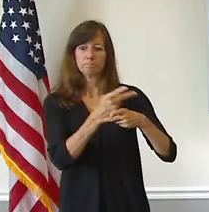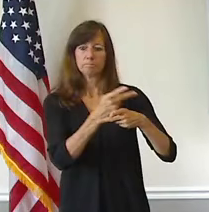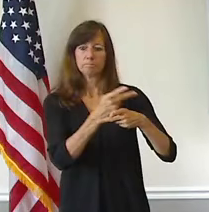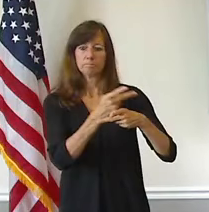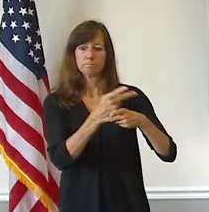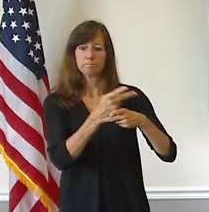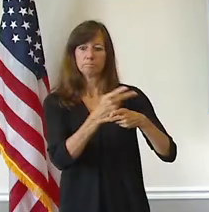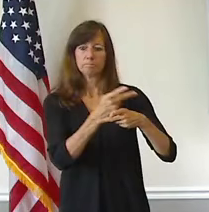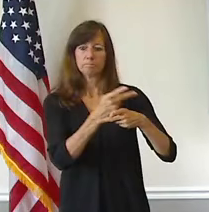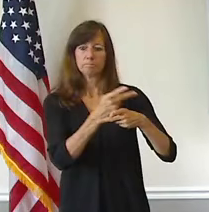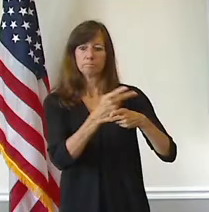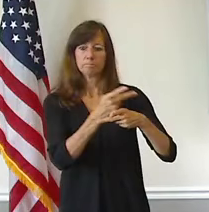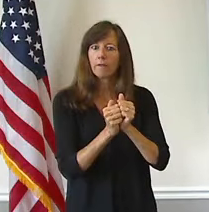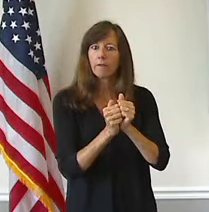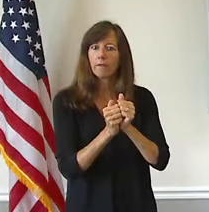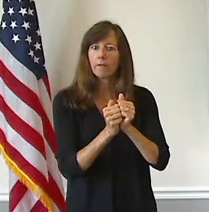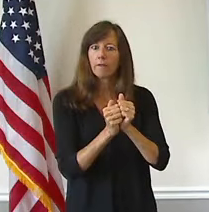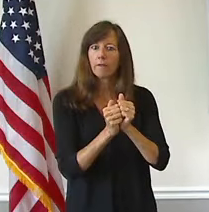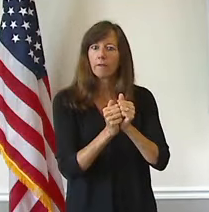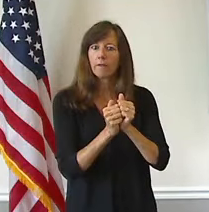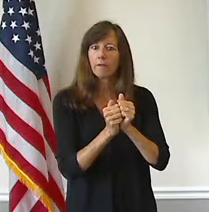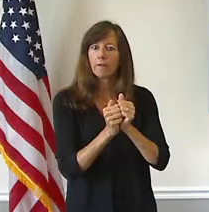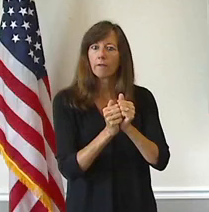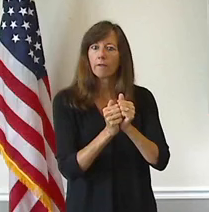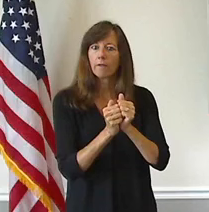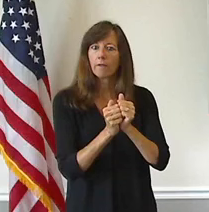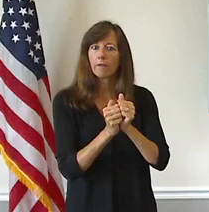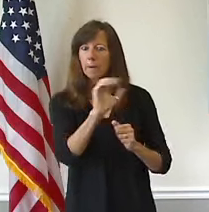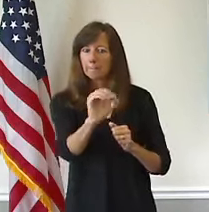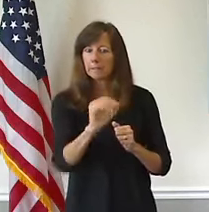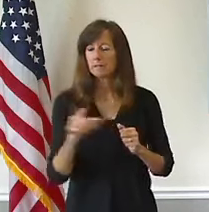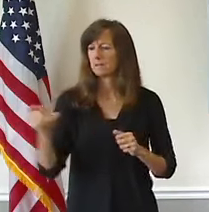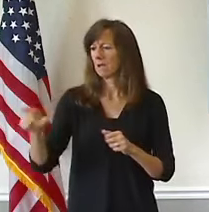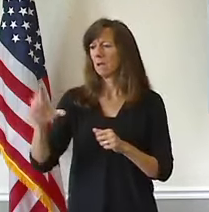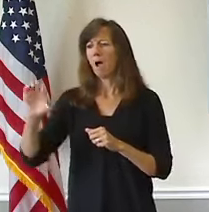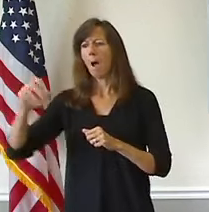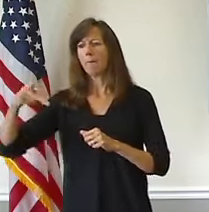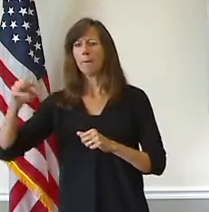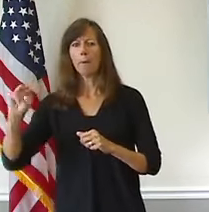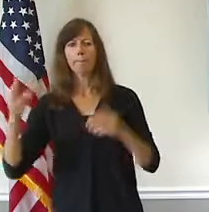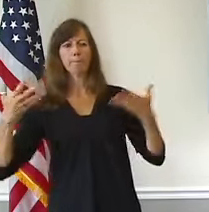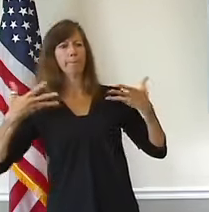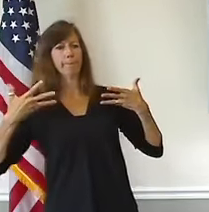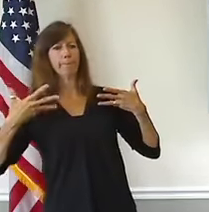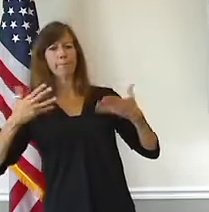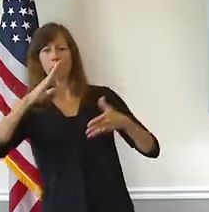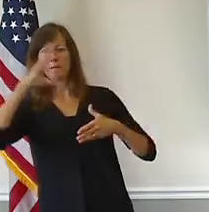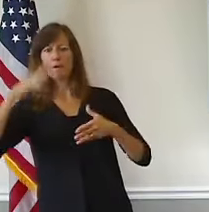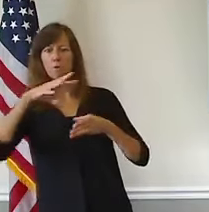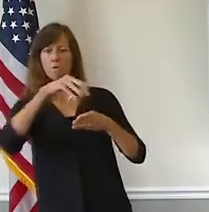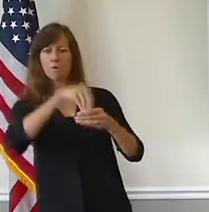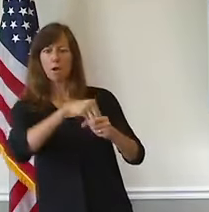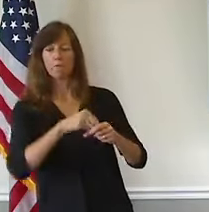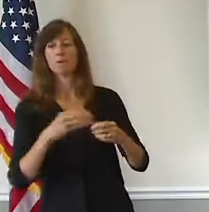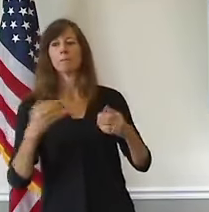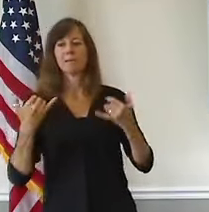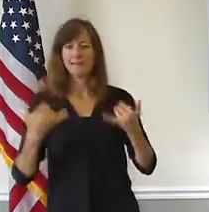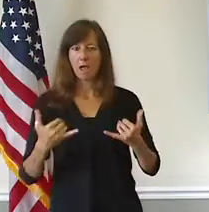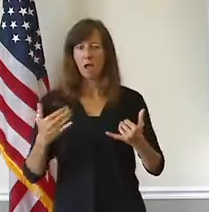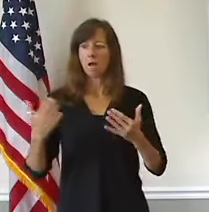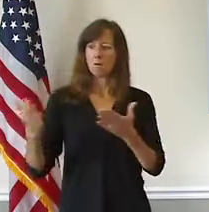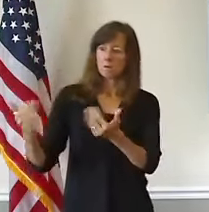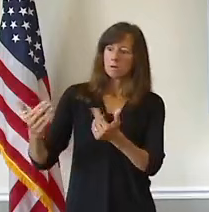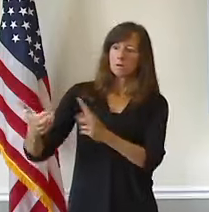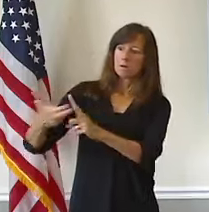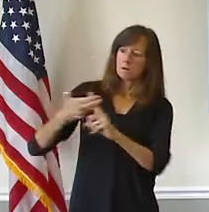never participated in those calls. They committed yesterday to finally establish staff. We're grateful for that. They're going to commit to those regular updates so that we